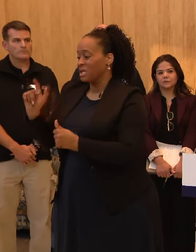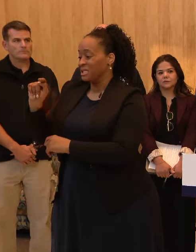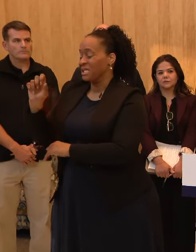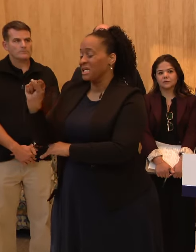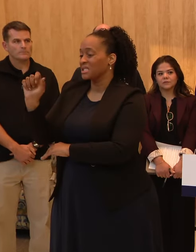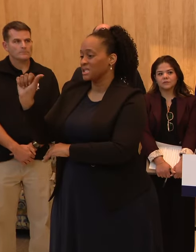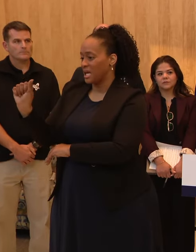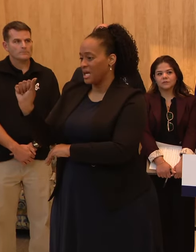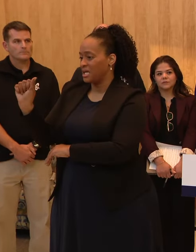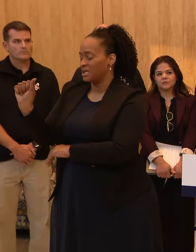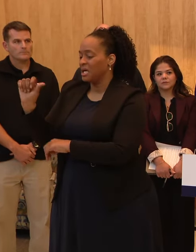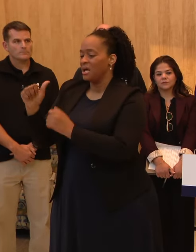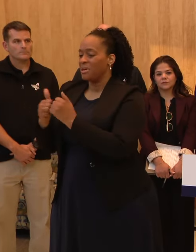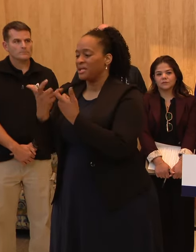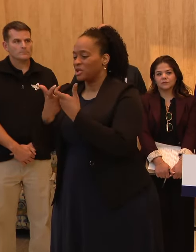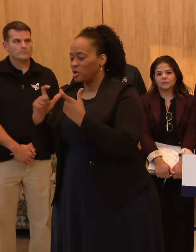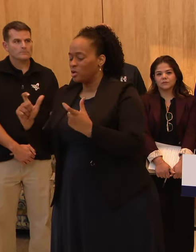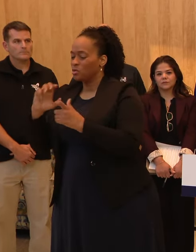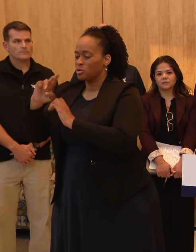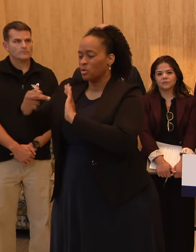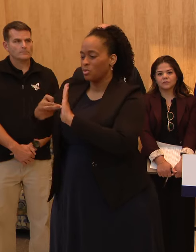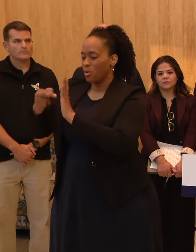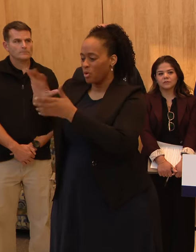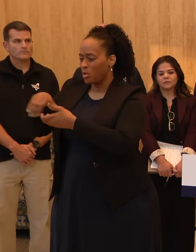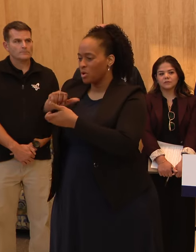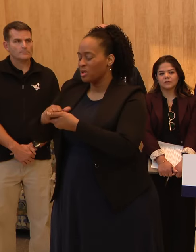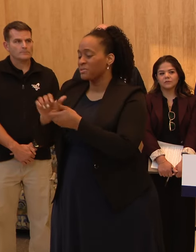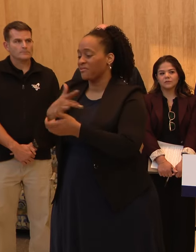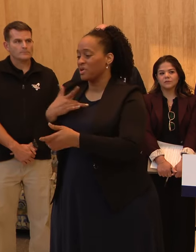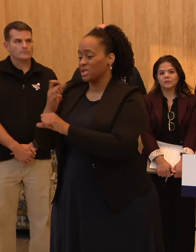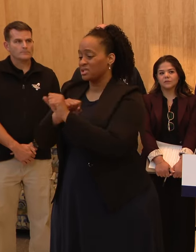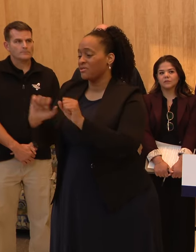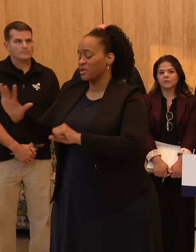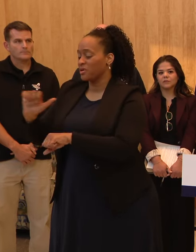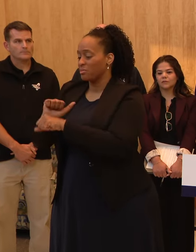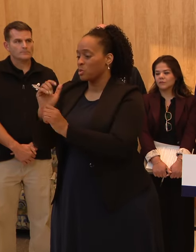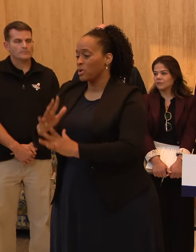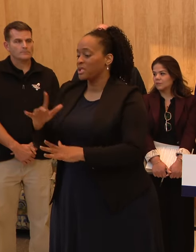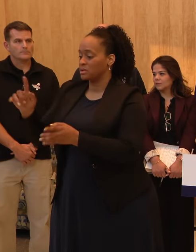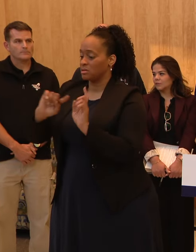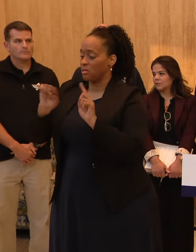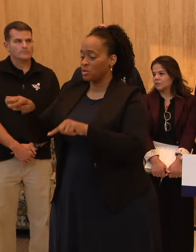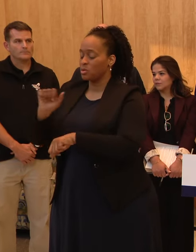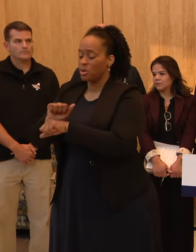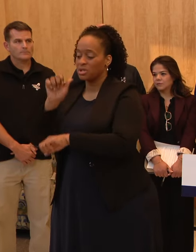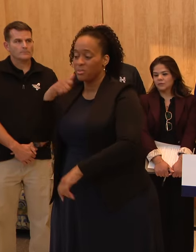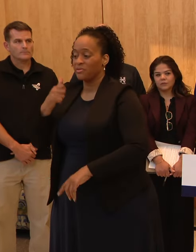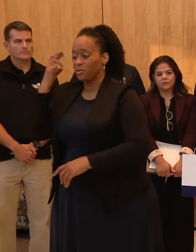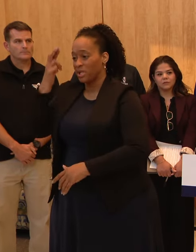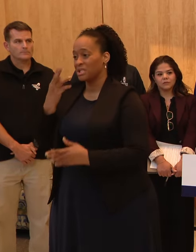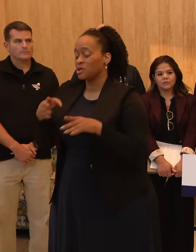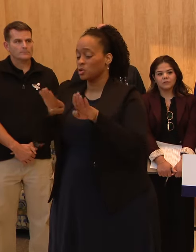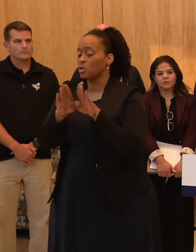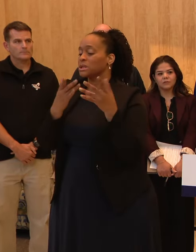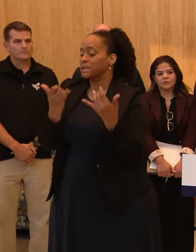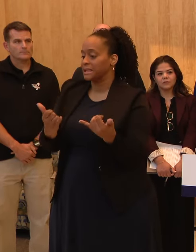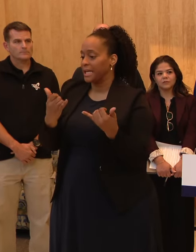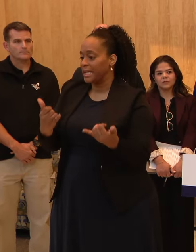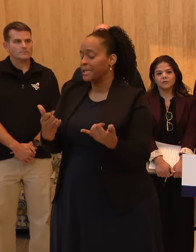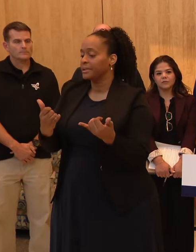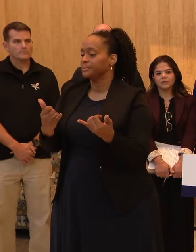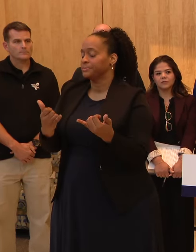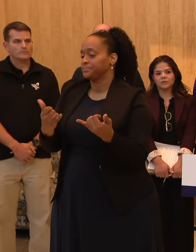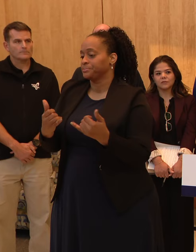TSA played a huge role in when they felt like it was safe for their employees to come in. So that's the reason it's closed today. They've